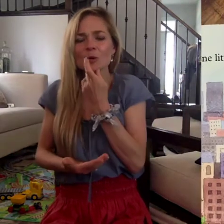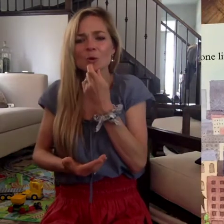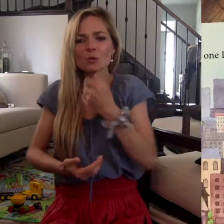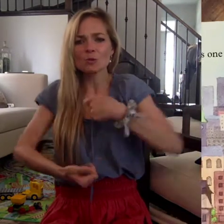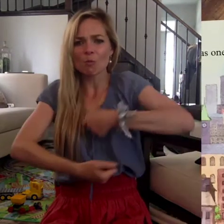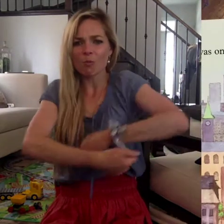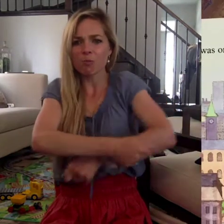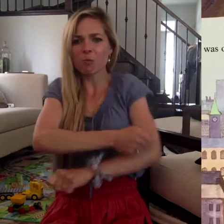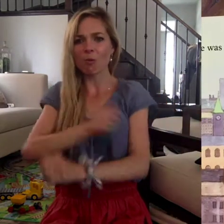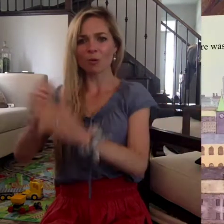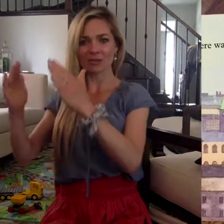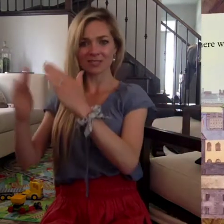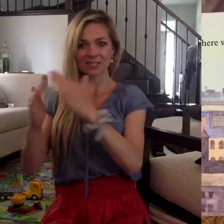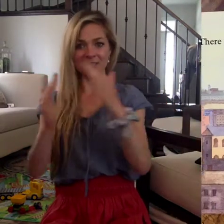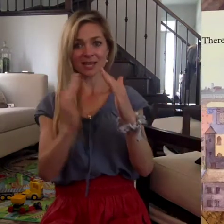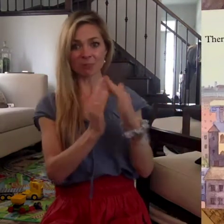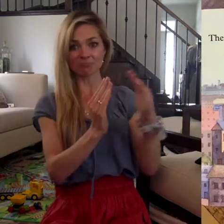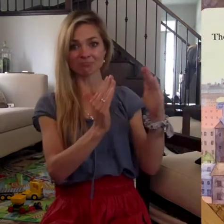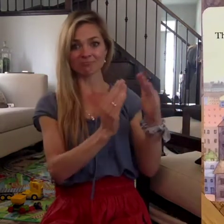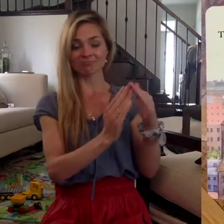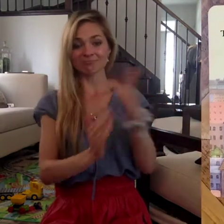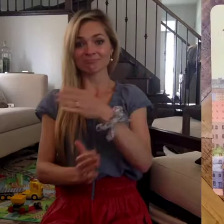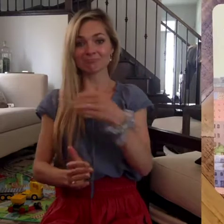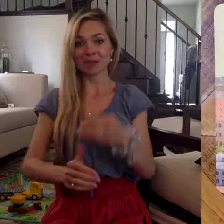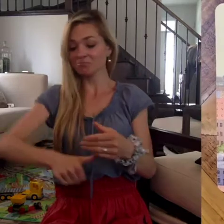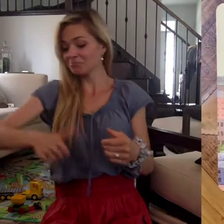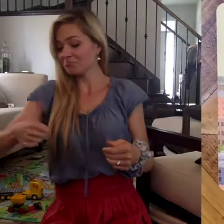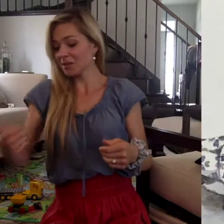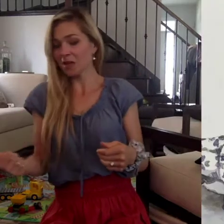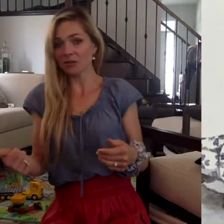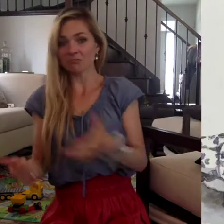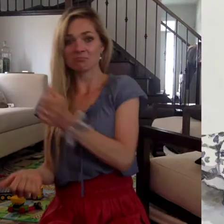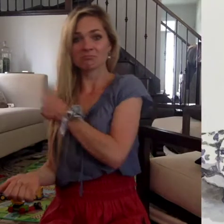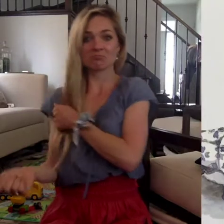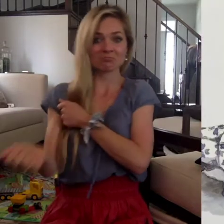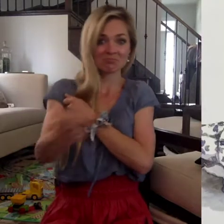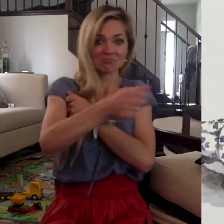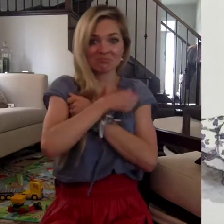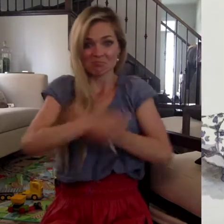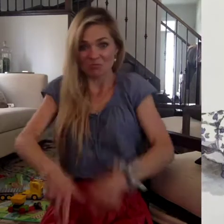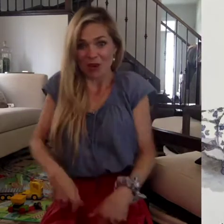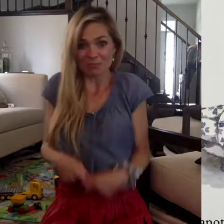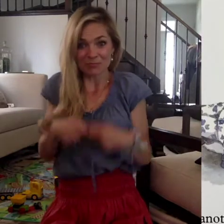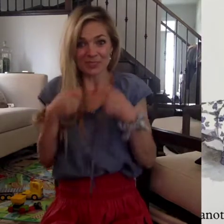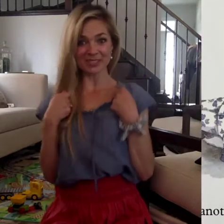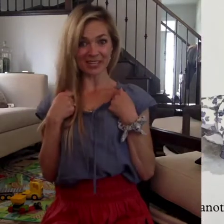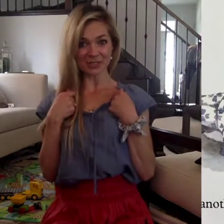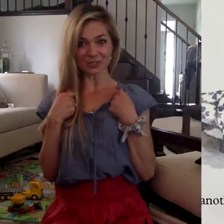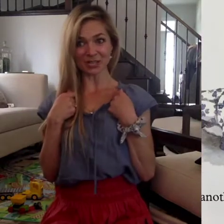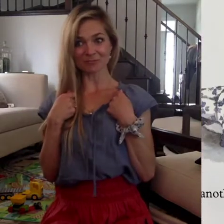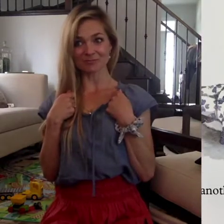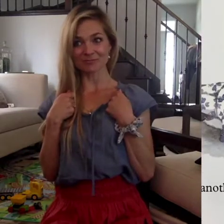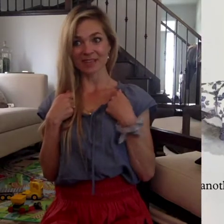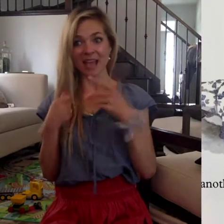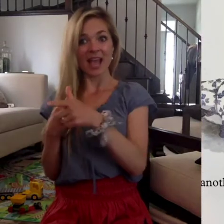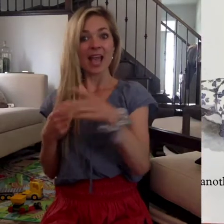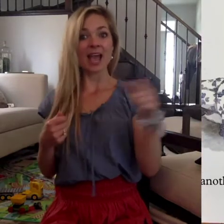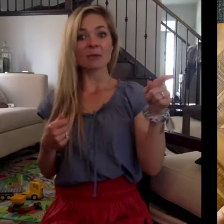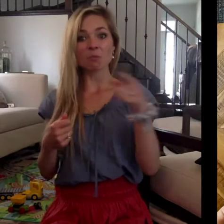There was a little baby who was born in a town, and another who was wrapped in an